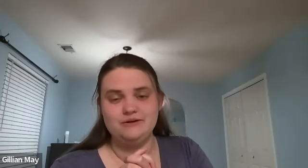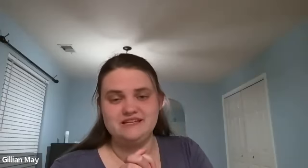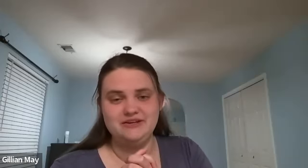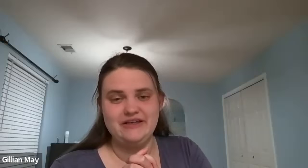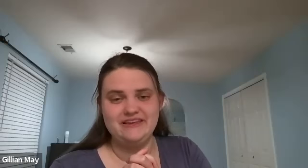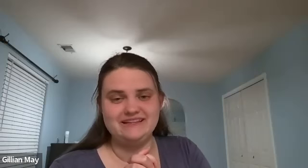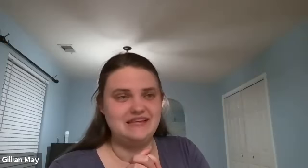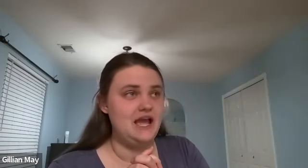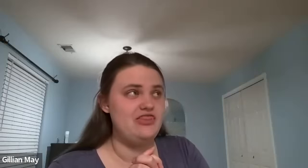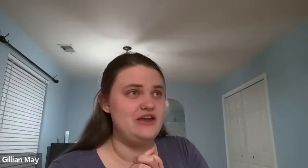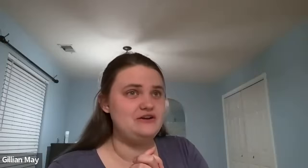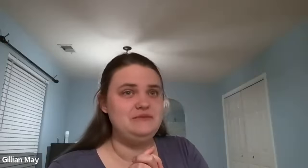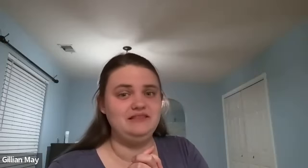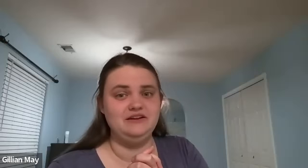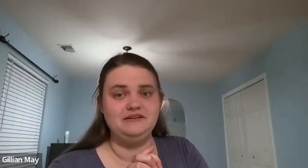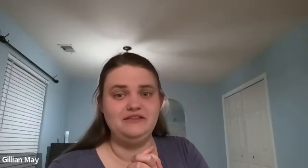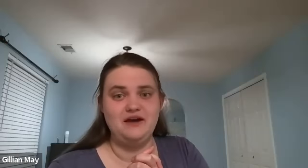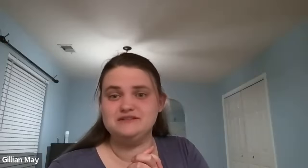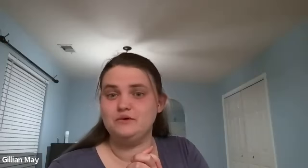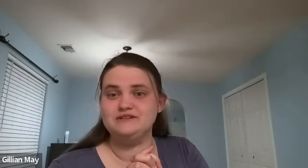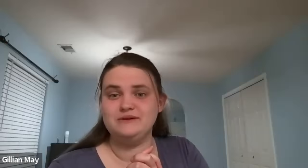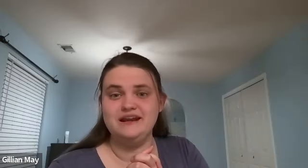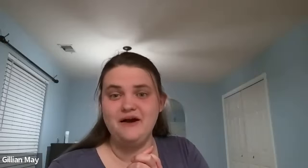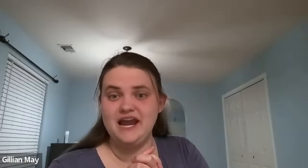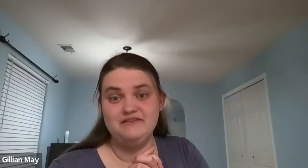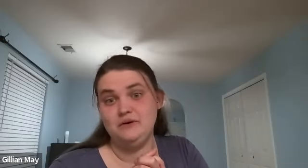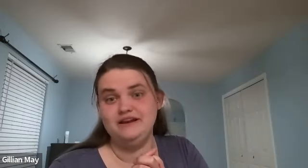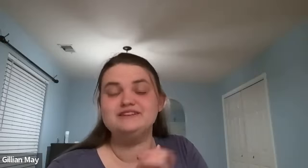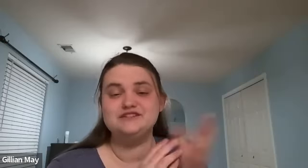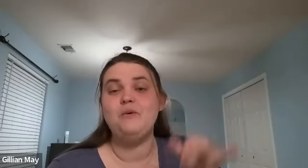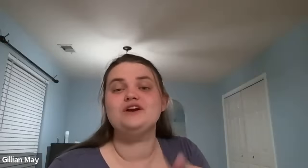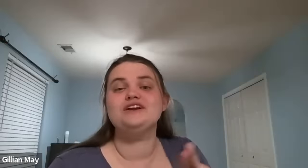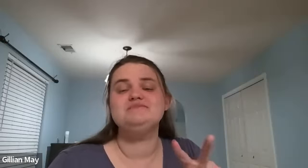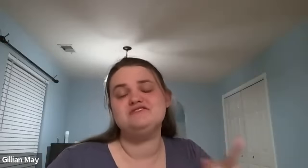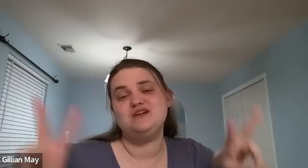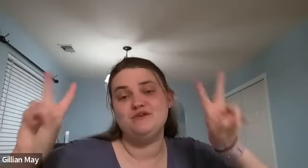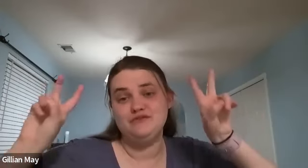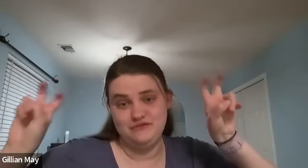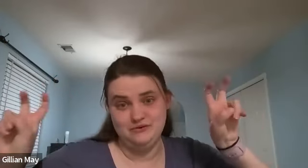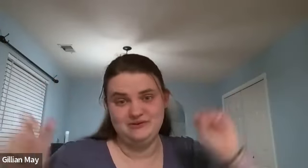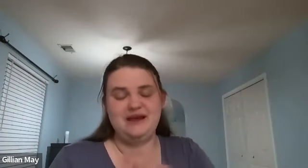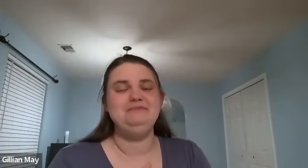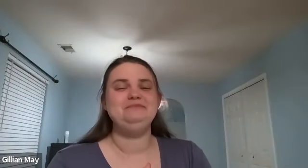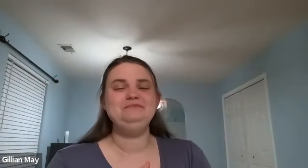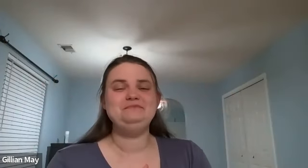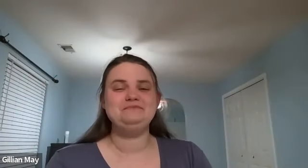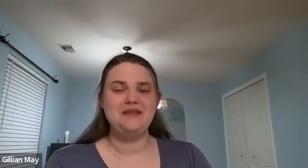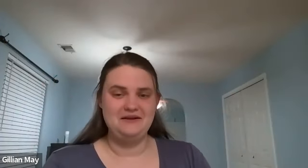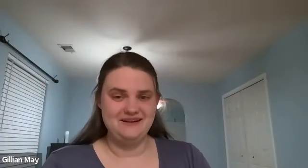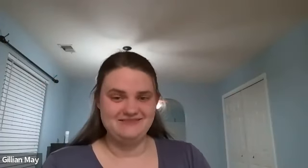at you, I think is like, there can be literally 1,000 words right now and I have no idea. So we're gonna keep the theme of food, okay? All right,